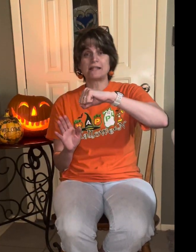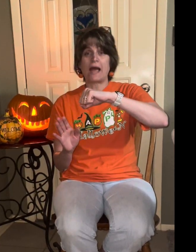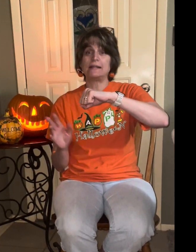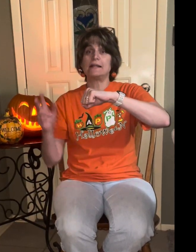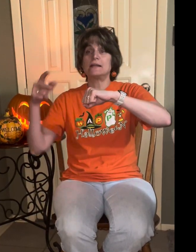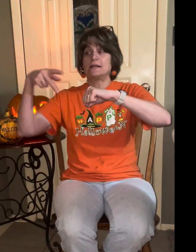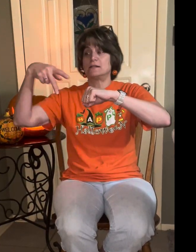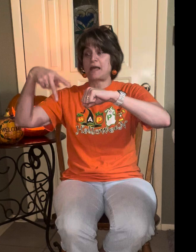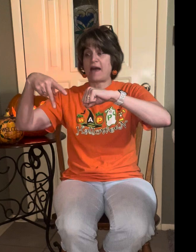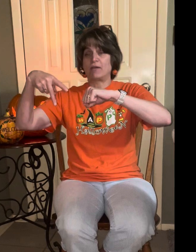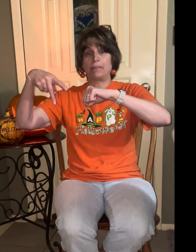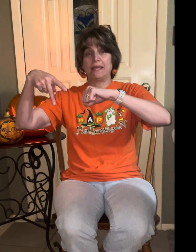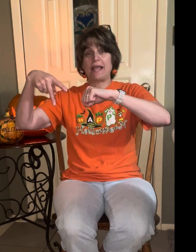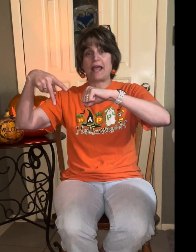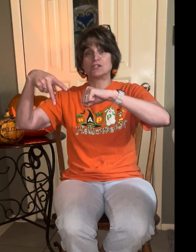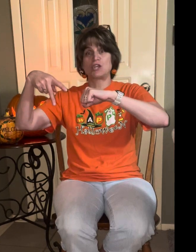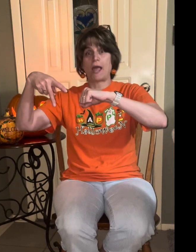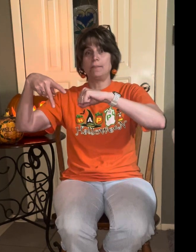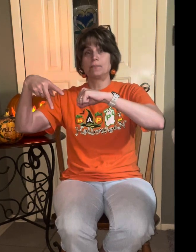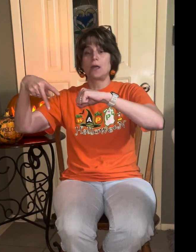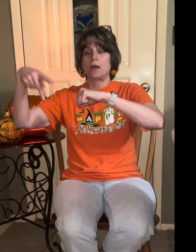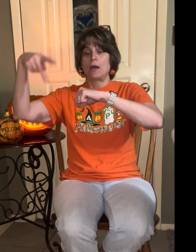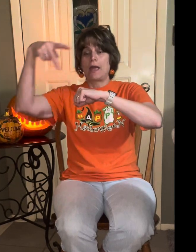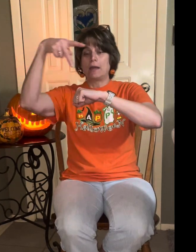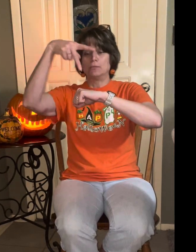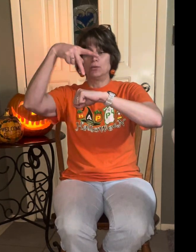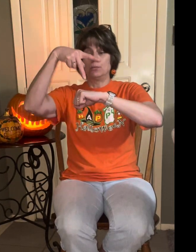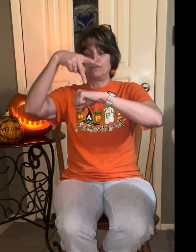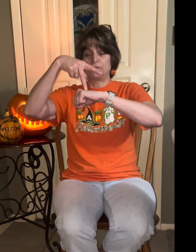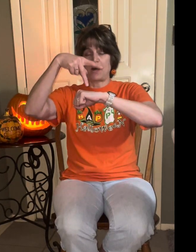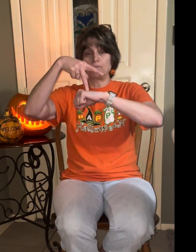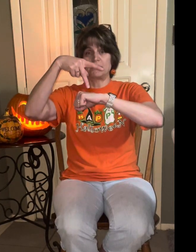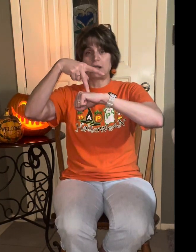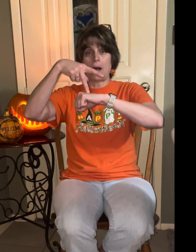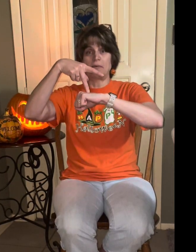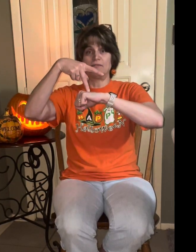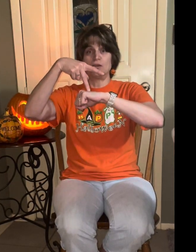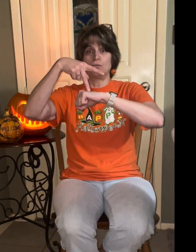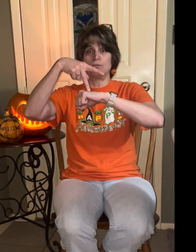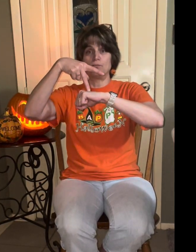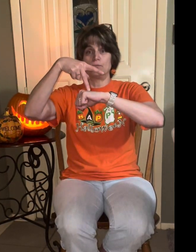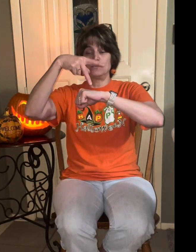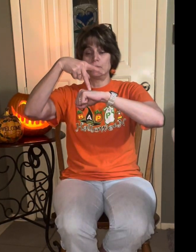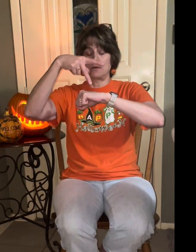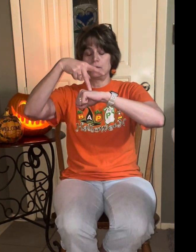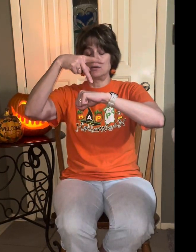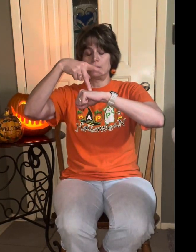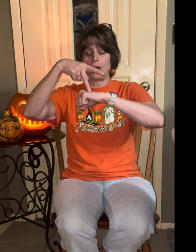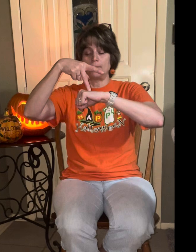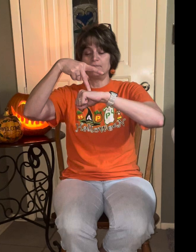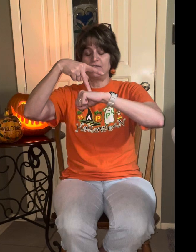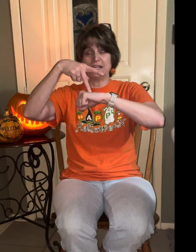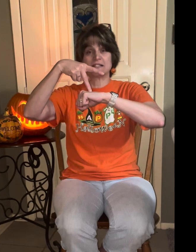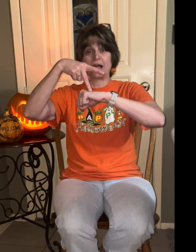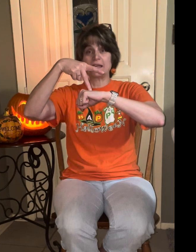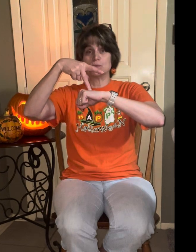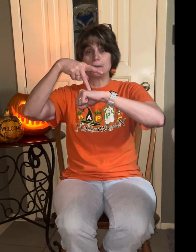sign it is to have a P hand shape, and you thump the top of your fist like it was a